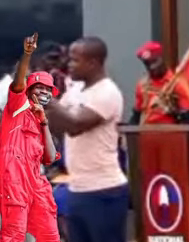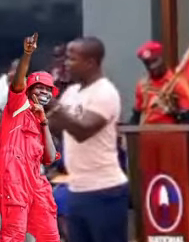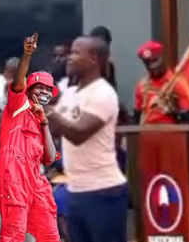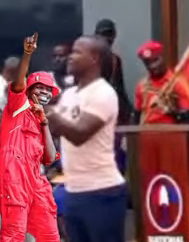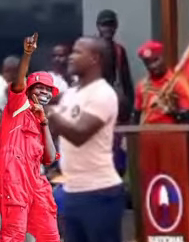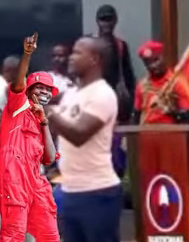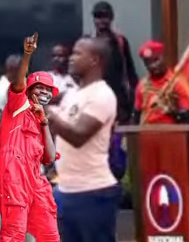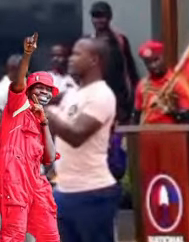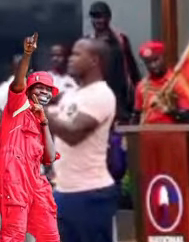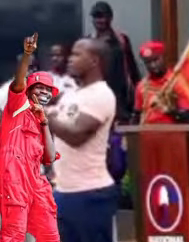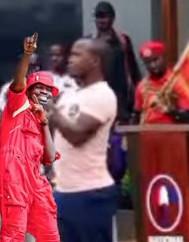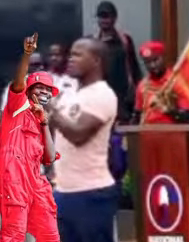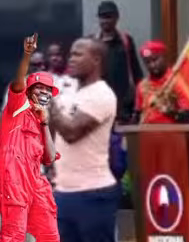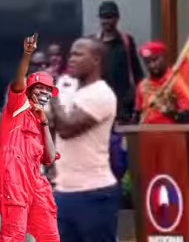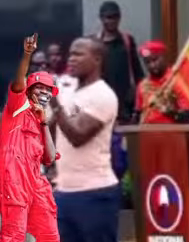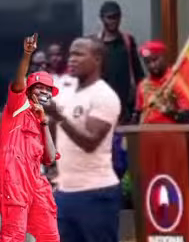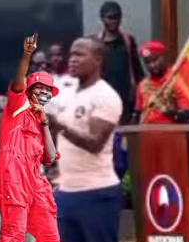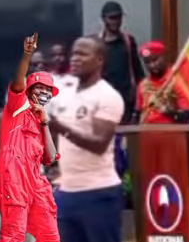this our country.